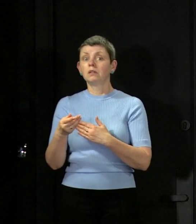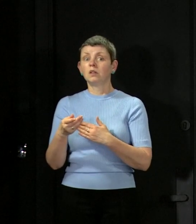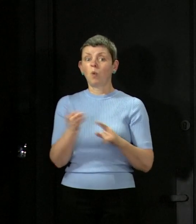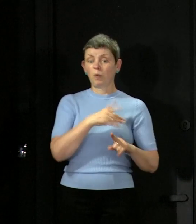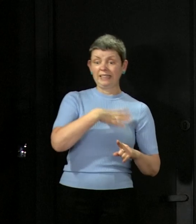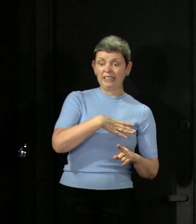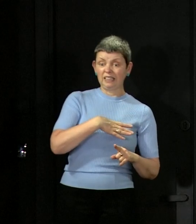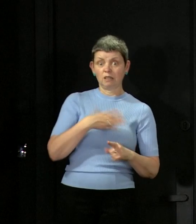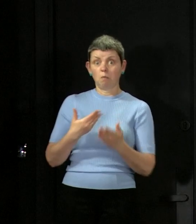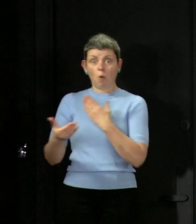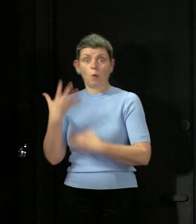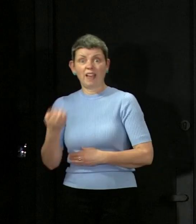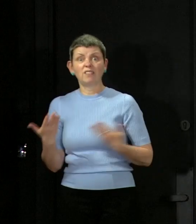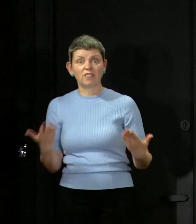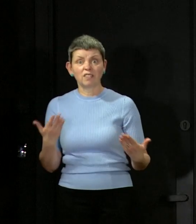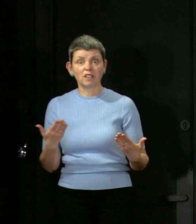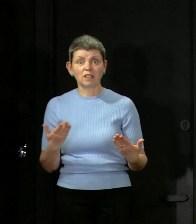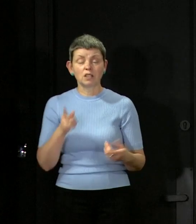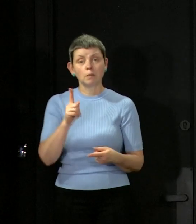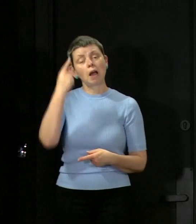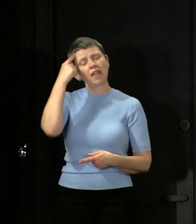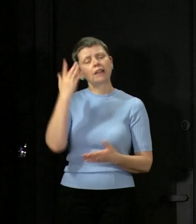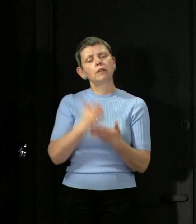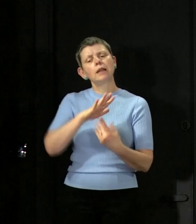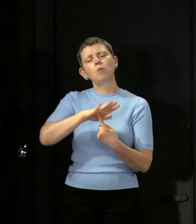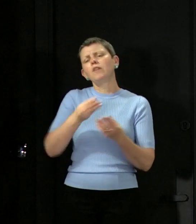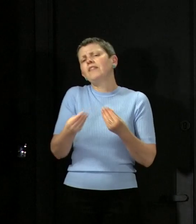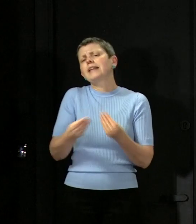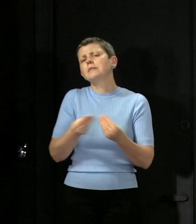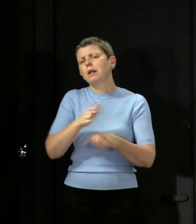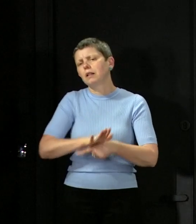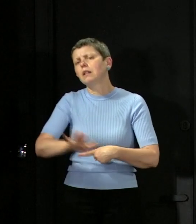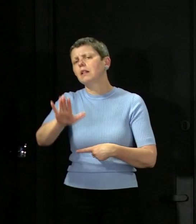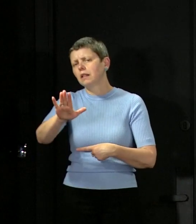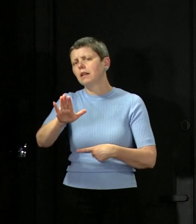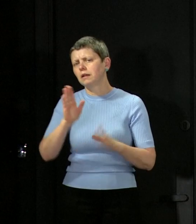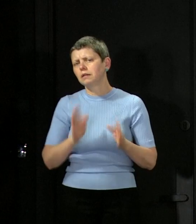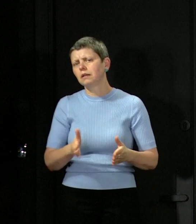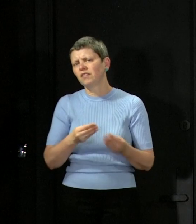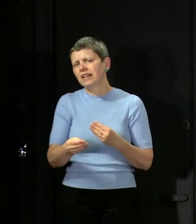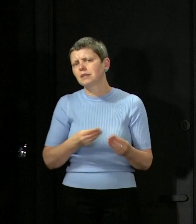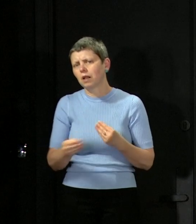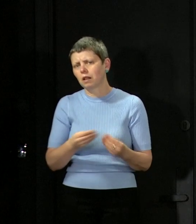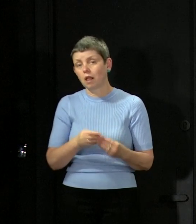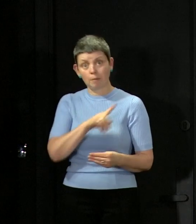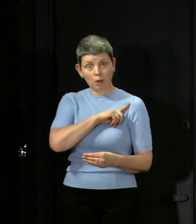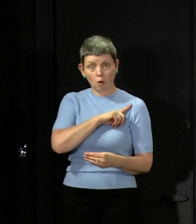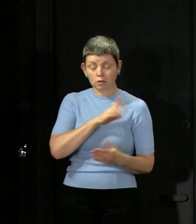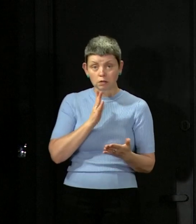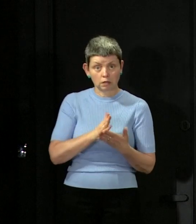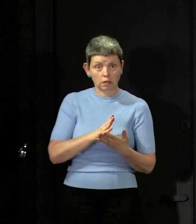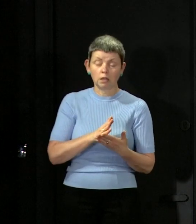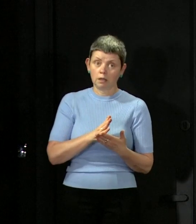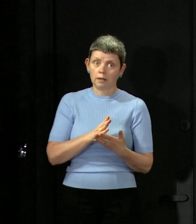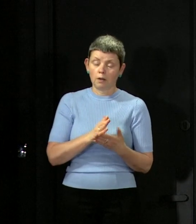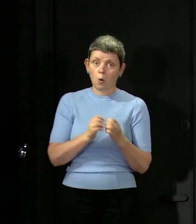that capacity will continue to have to be flexible in the months to come, because you know, it's an obvious point, but it's worth